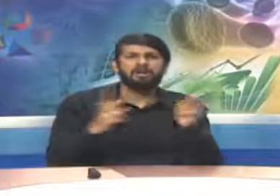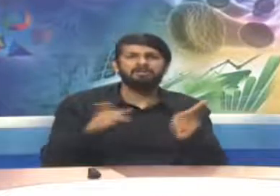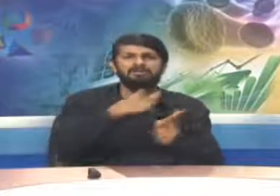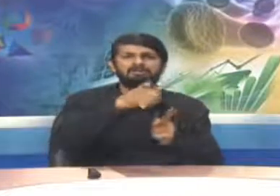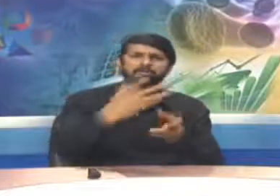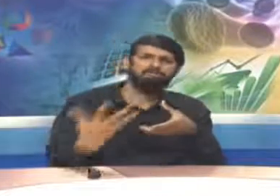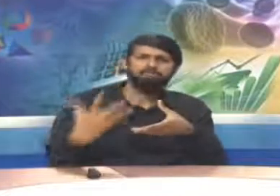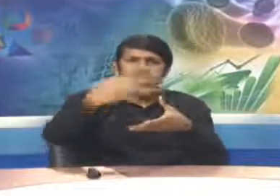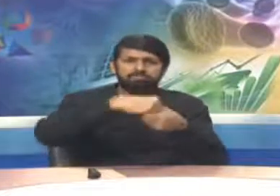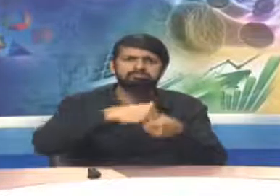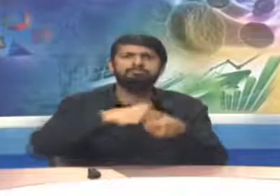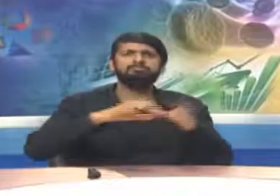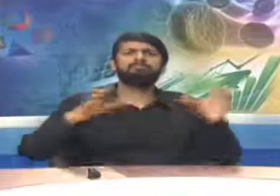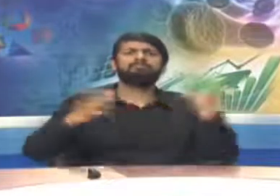capital and the